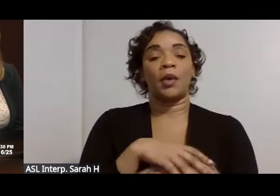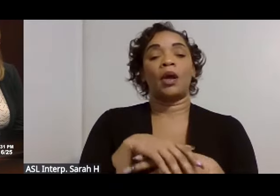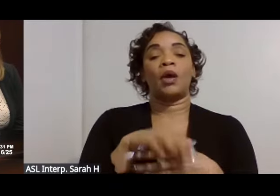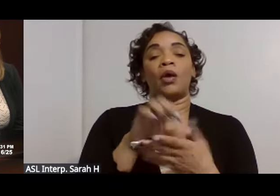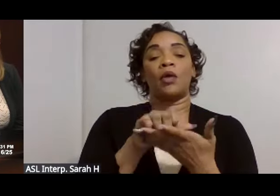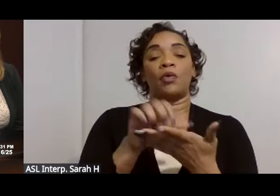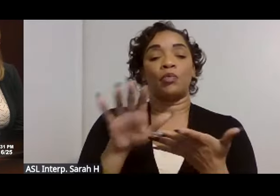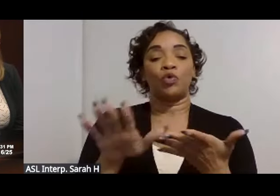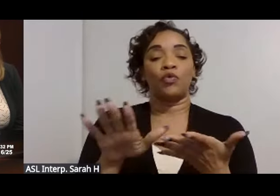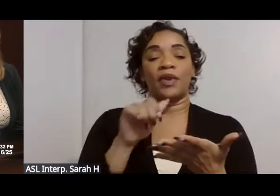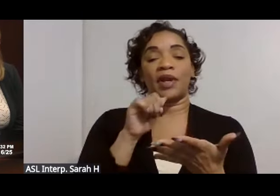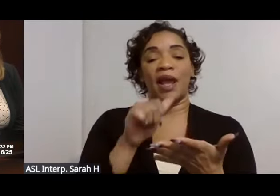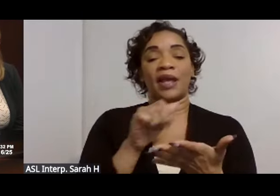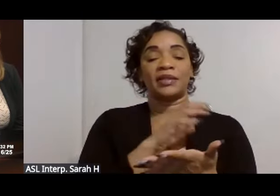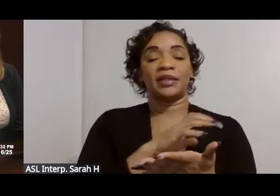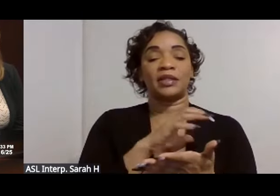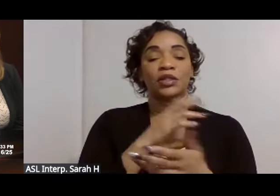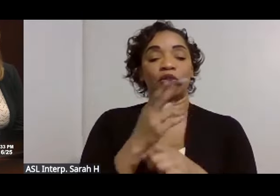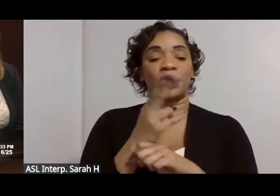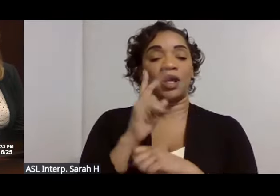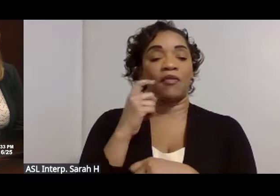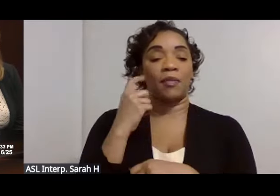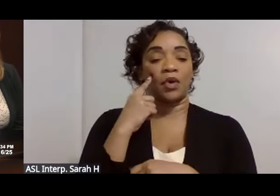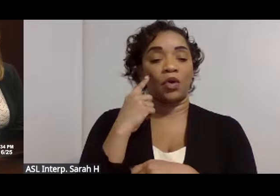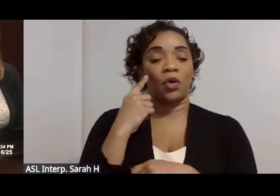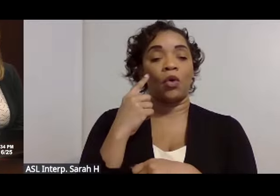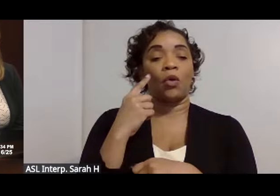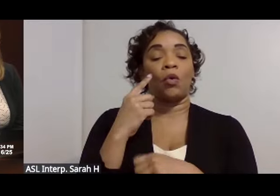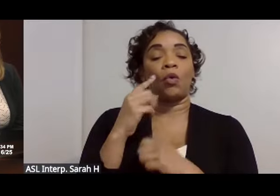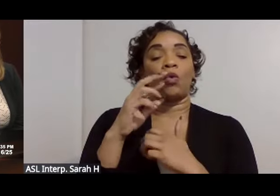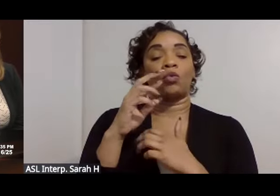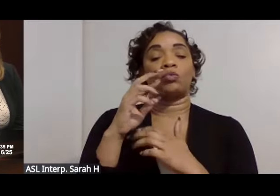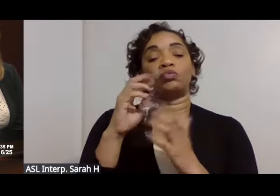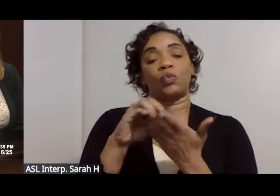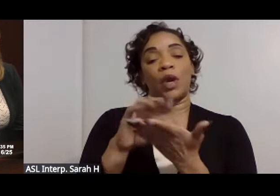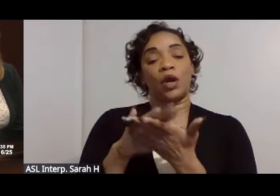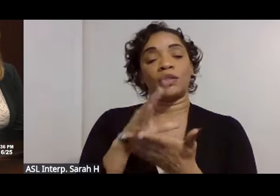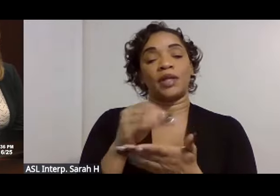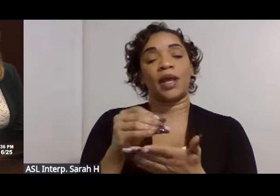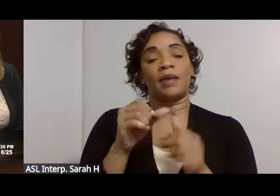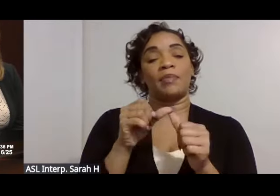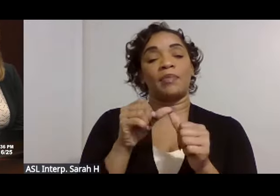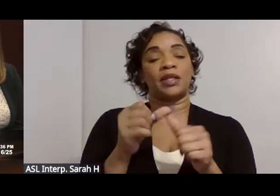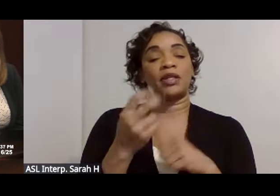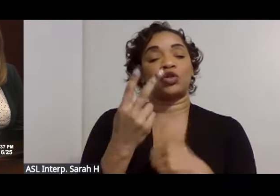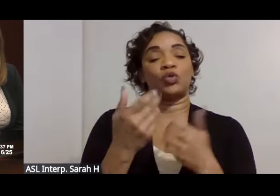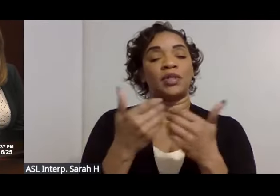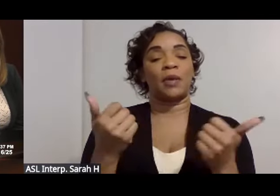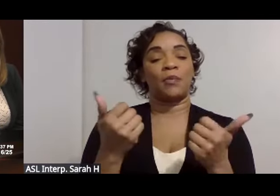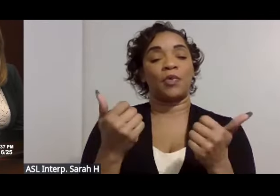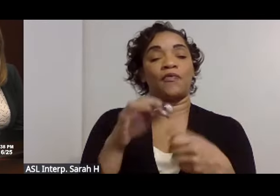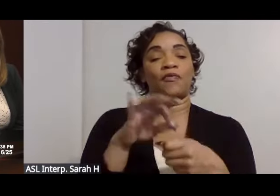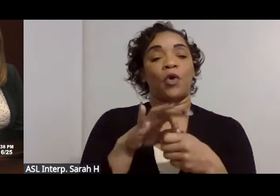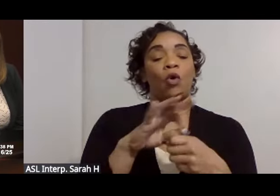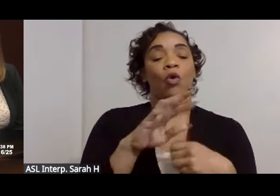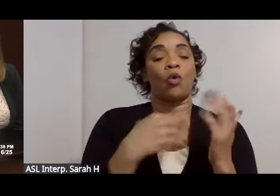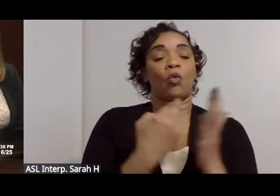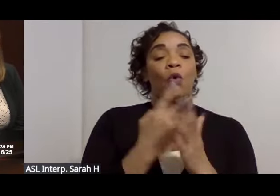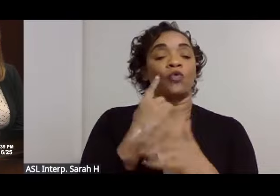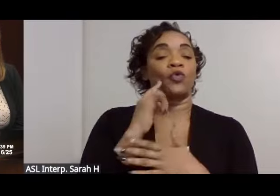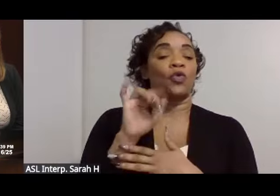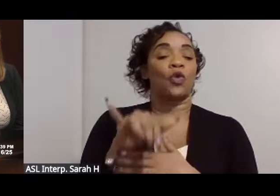governmental records, and maintain the 2 separate voter rolls for the respective elections. And then everything else is more